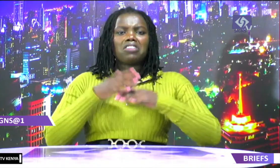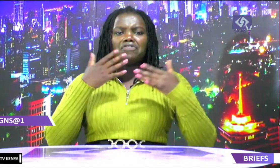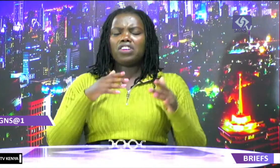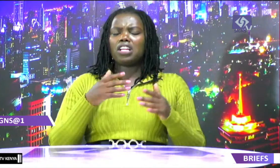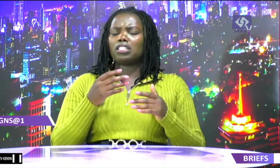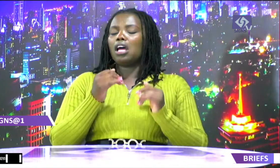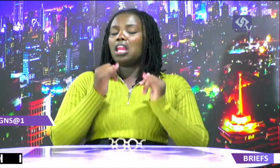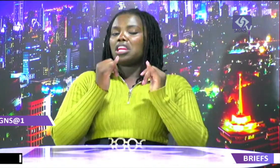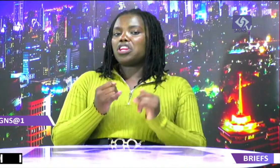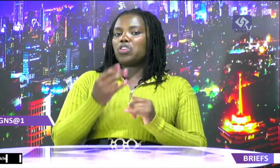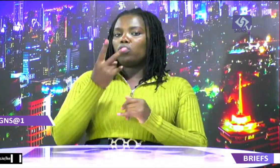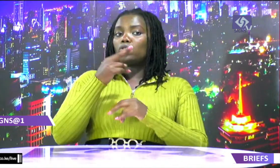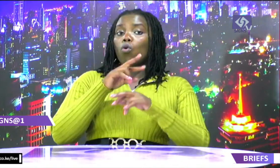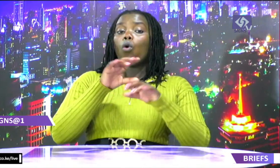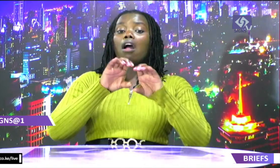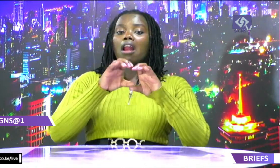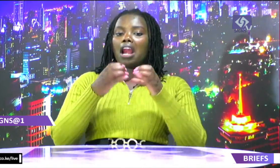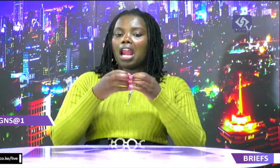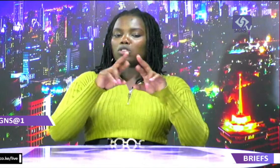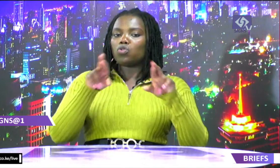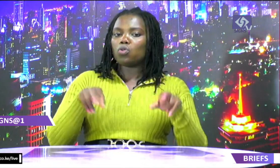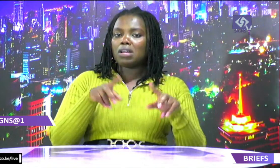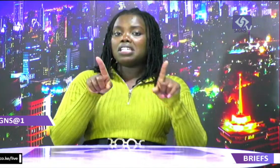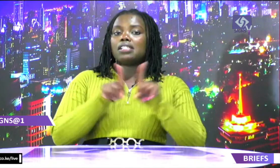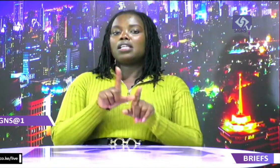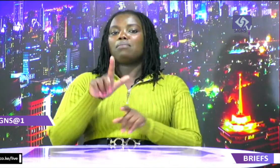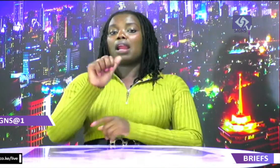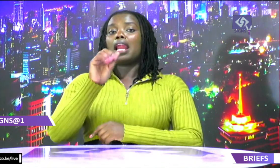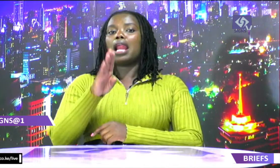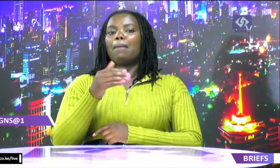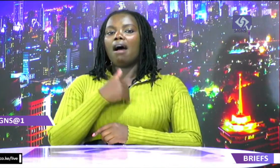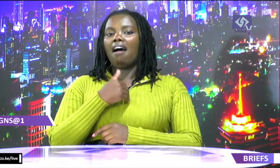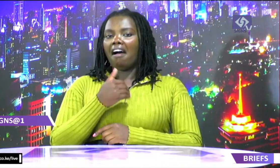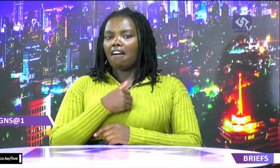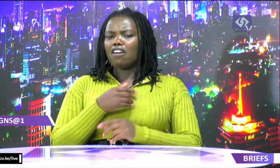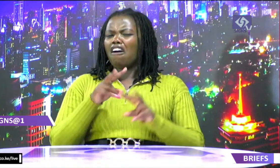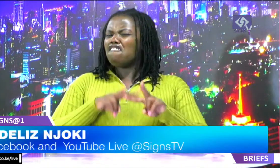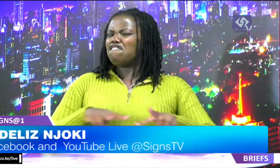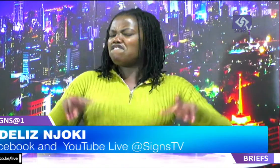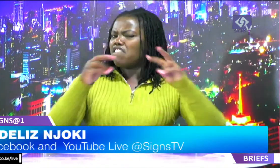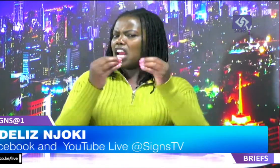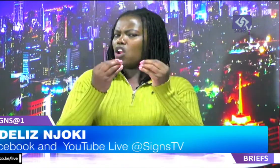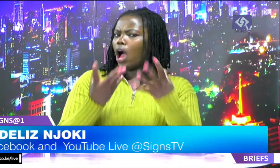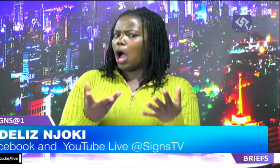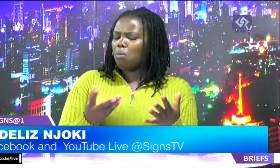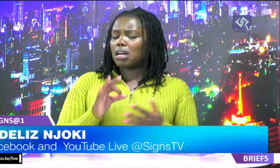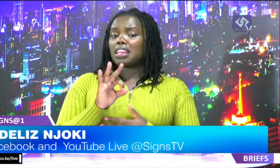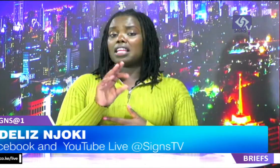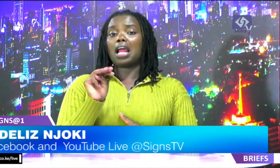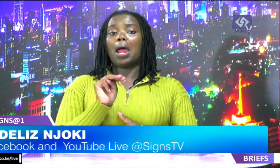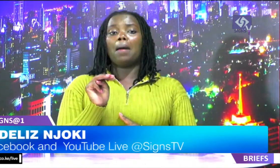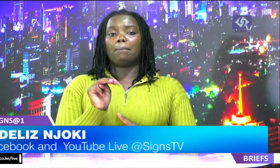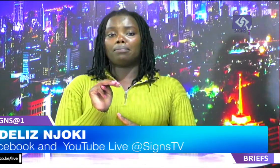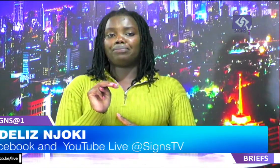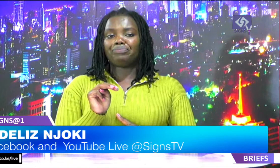school has received 2 new classrooms and a laboratory valued at